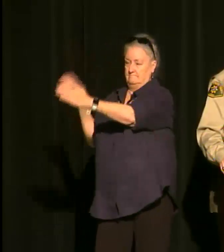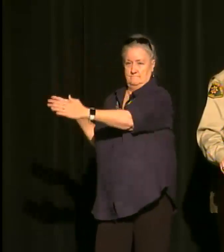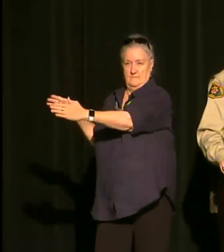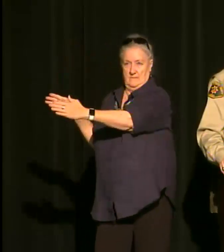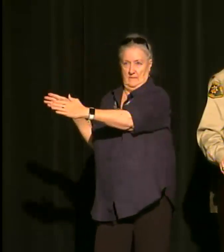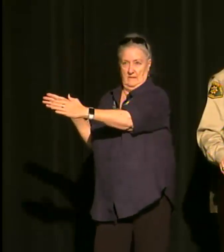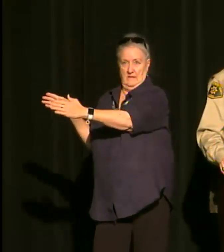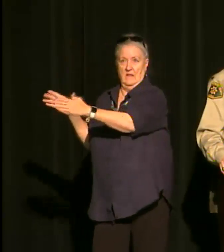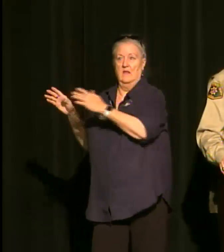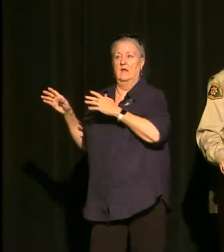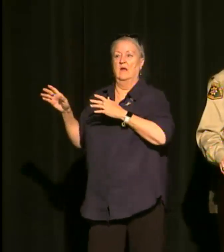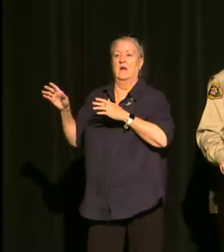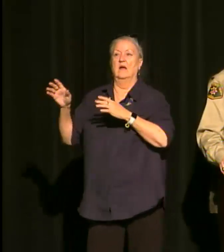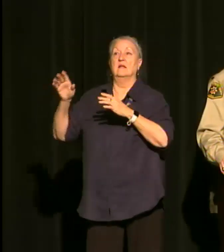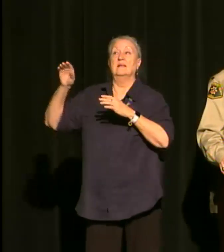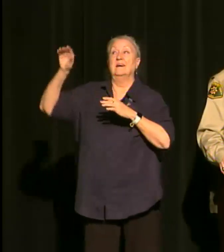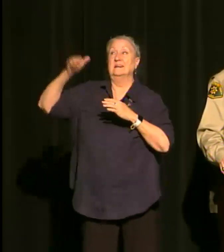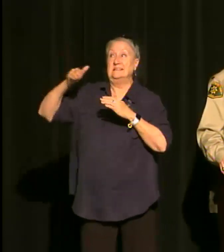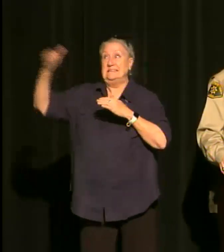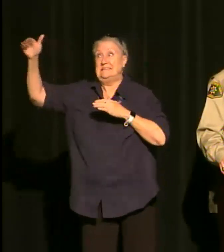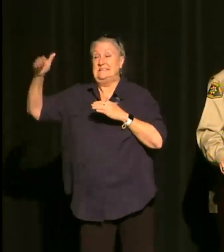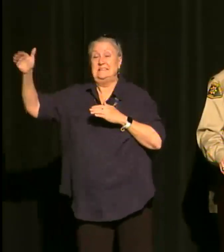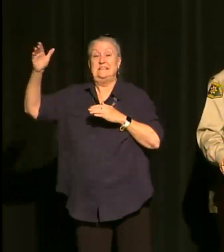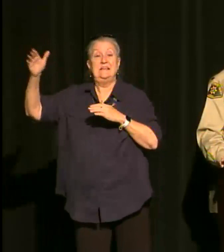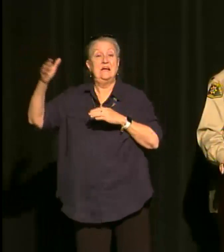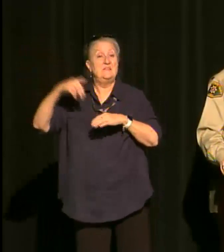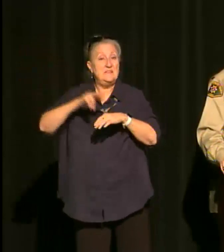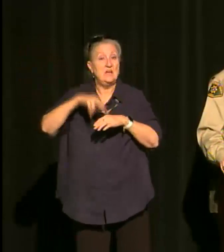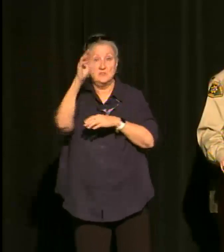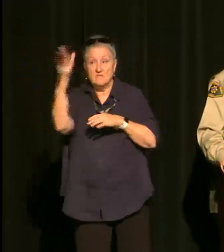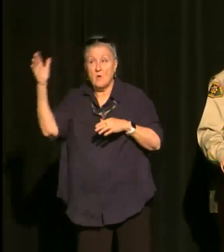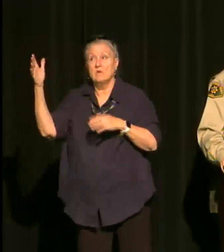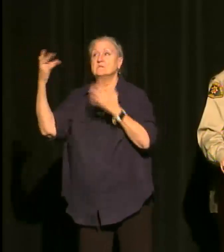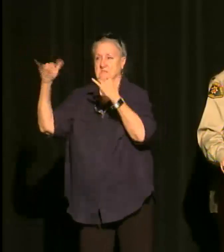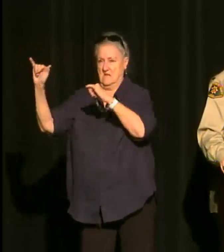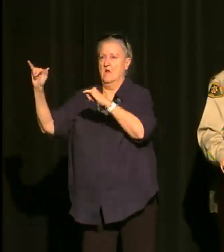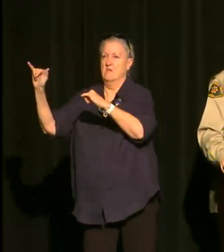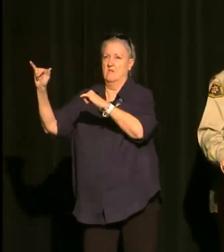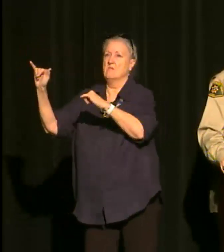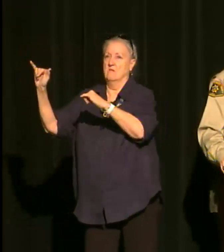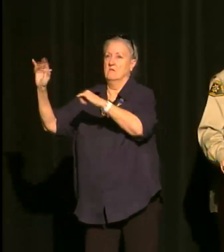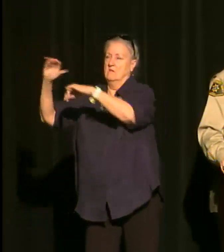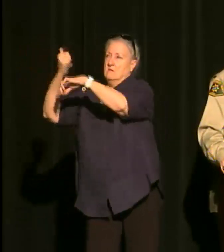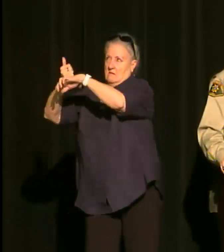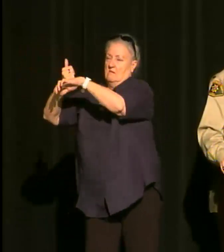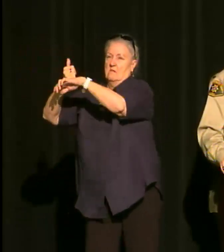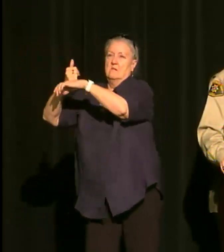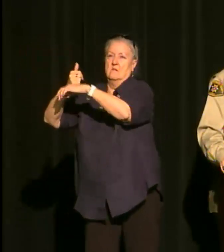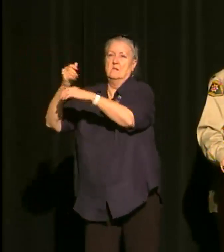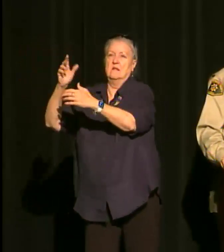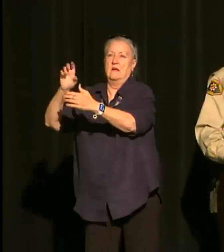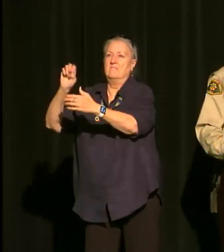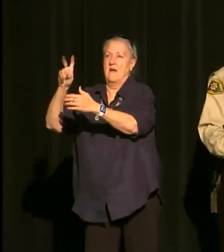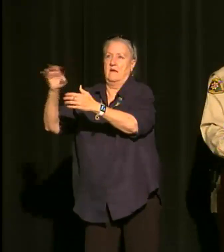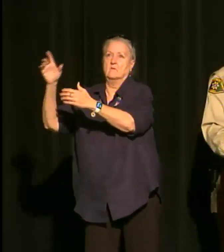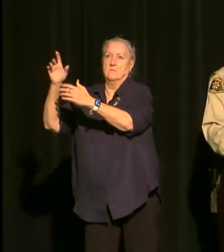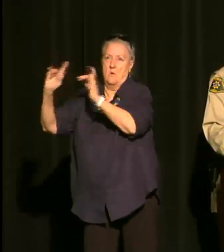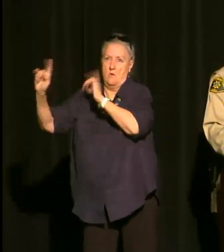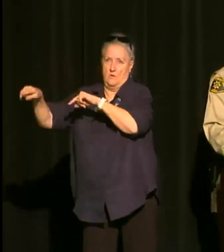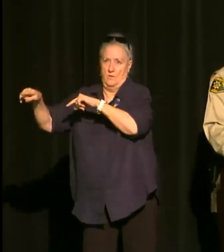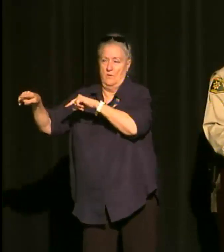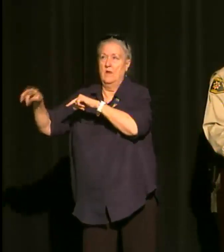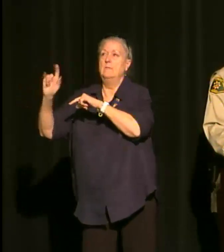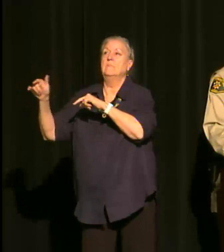inside the Los Padres National Forest, but the populated areas of those zones are now